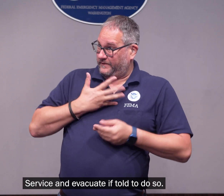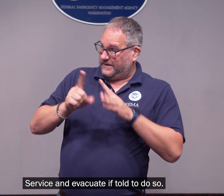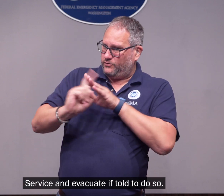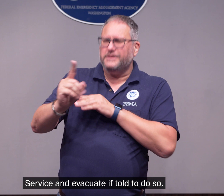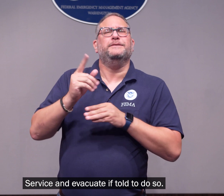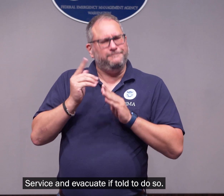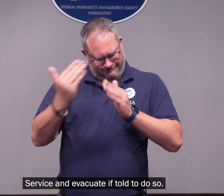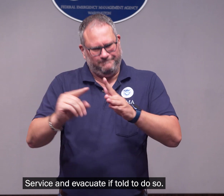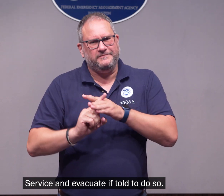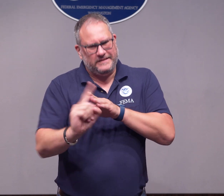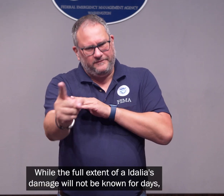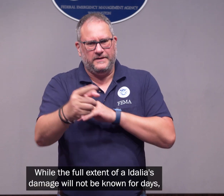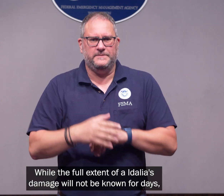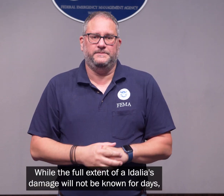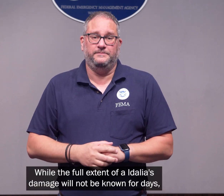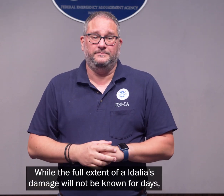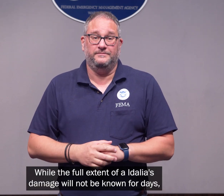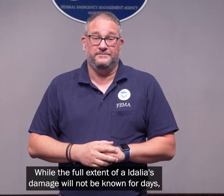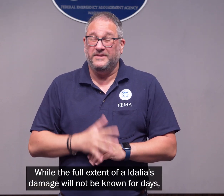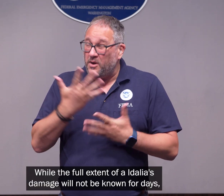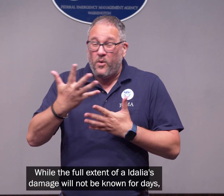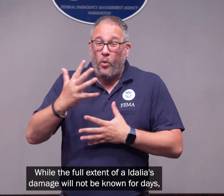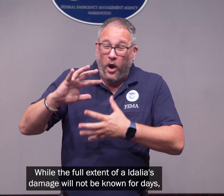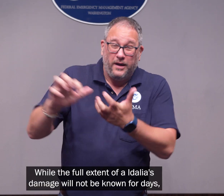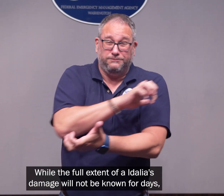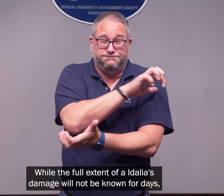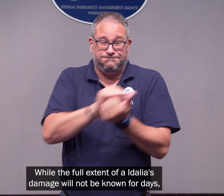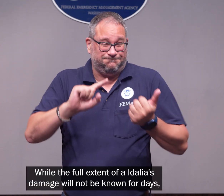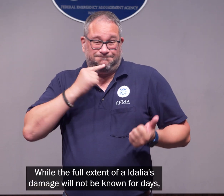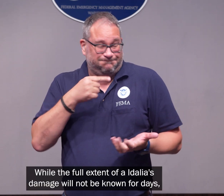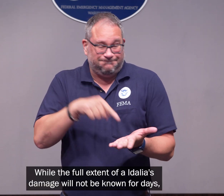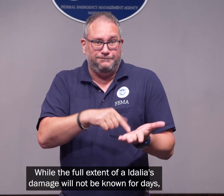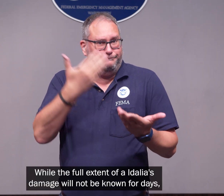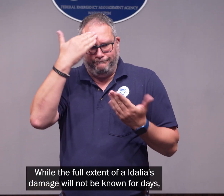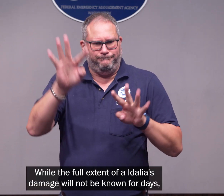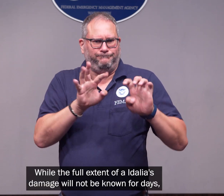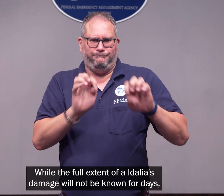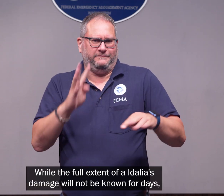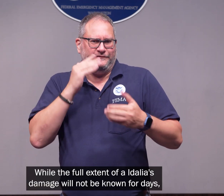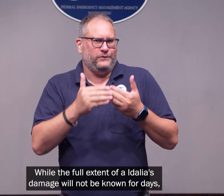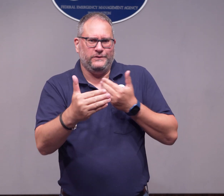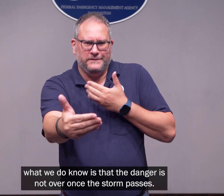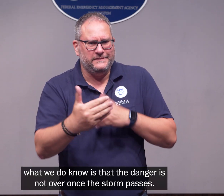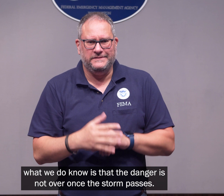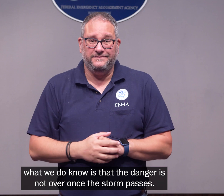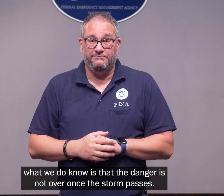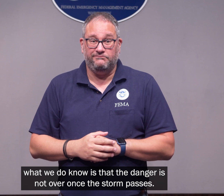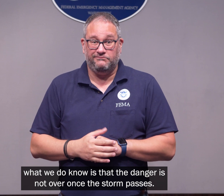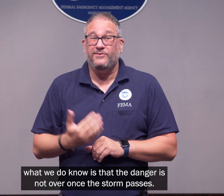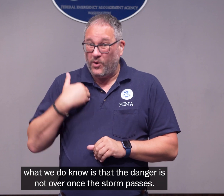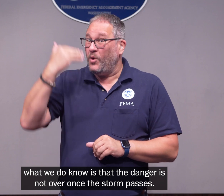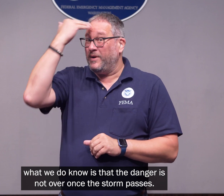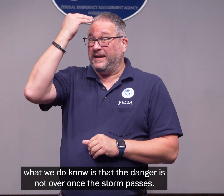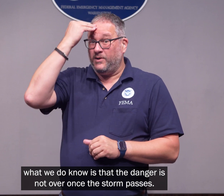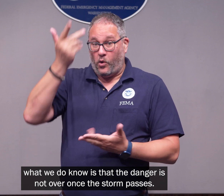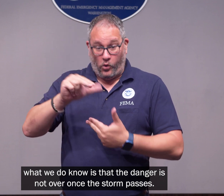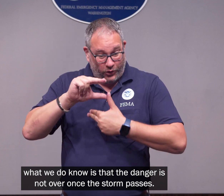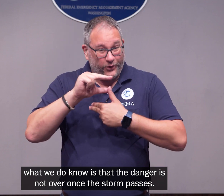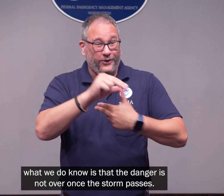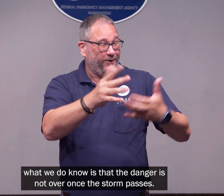so. While the full extent of Idalia's damage will not be known for days, what we do know is that the danger is not